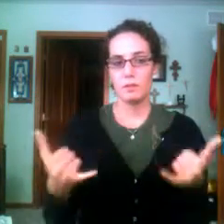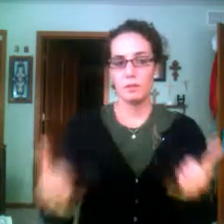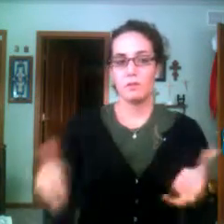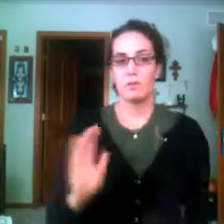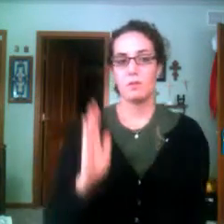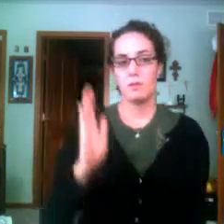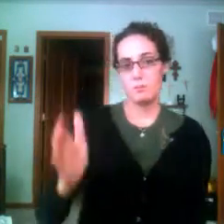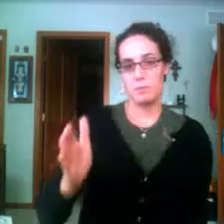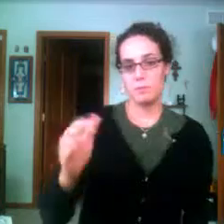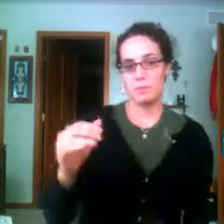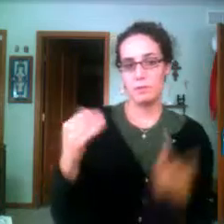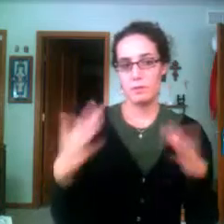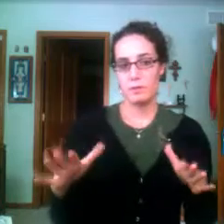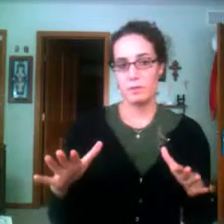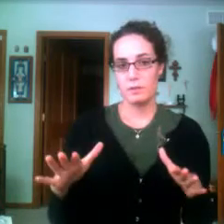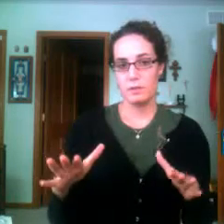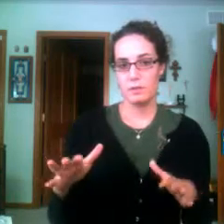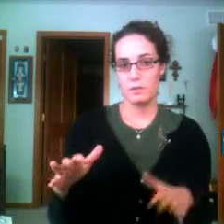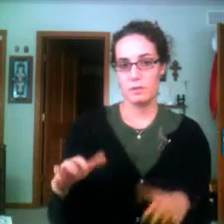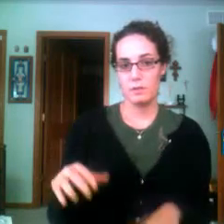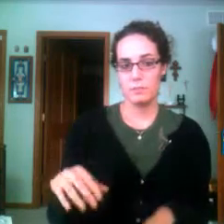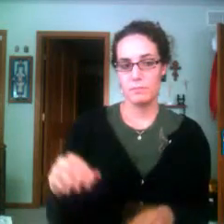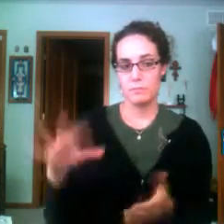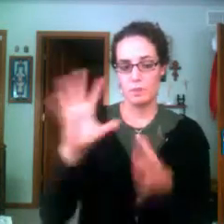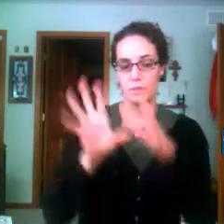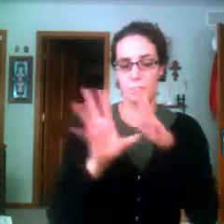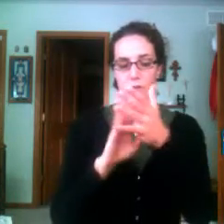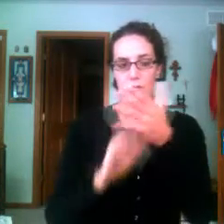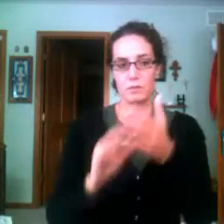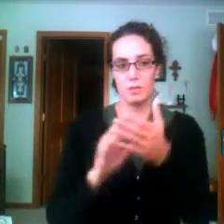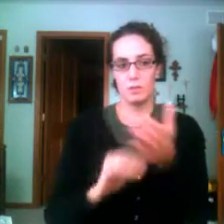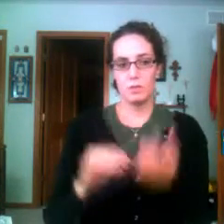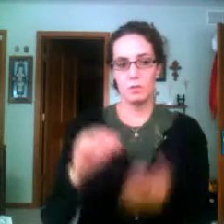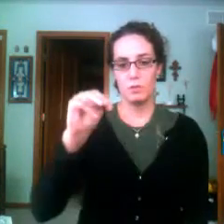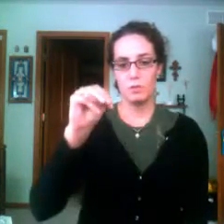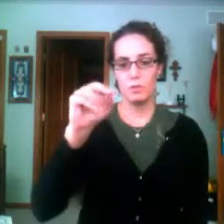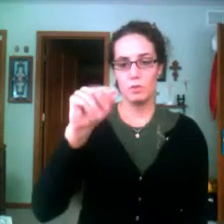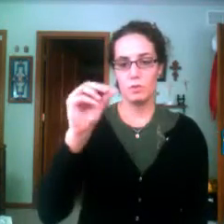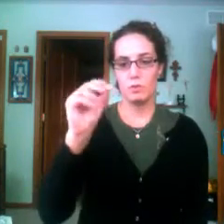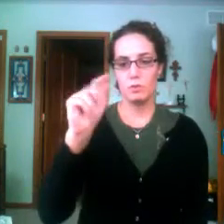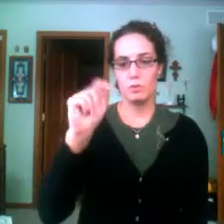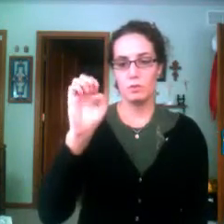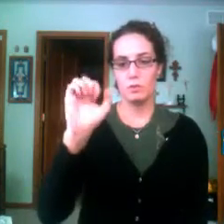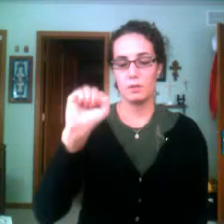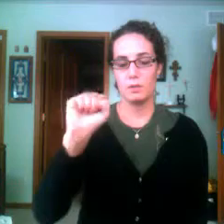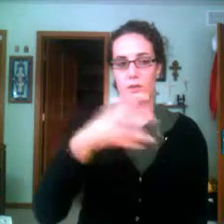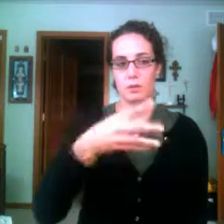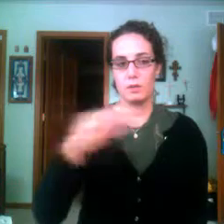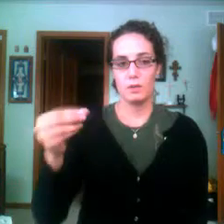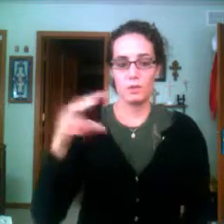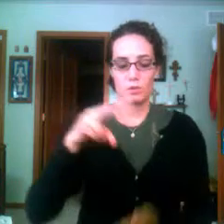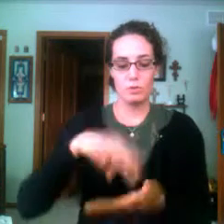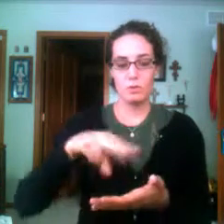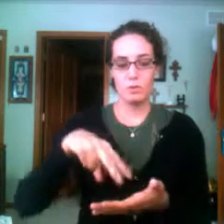course, you've downloaded the notes and printed them up and had a chance to read through them. Okay? So if you haven't had a chance to do that, put this on pause, read the